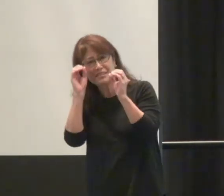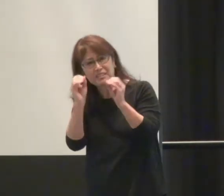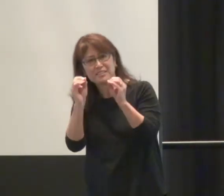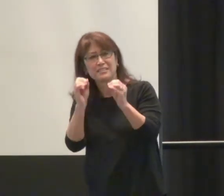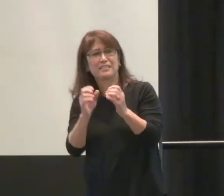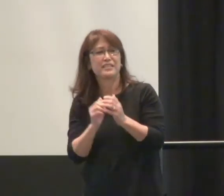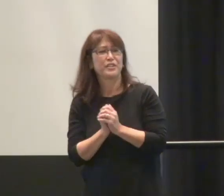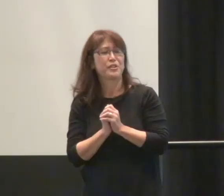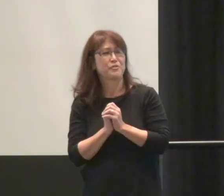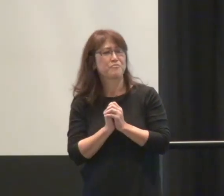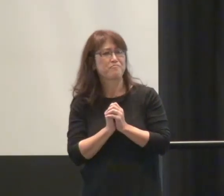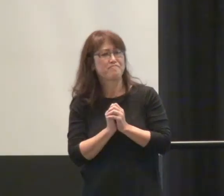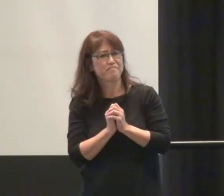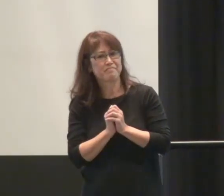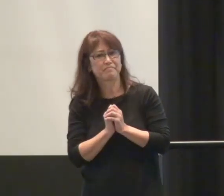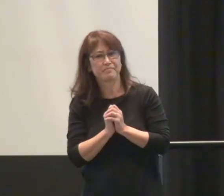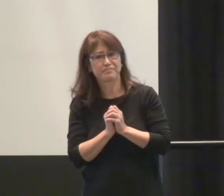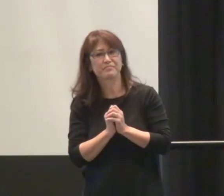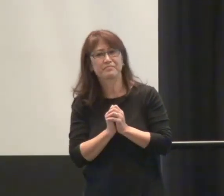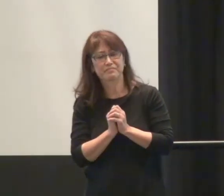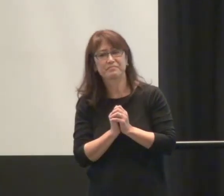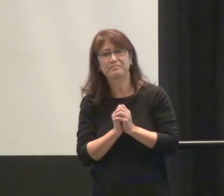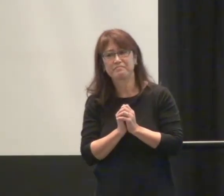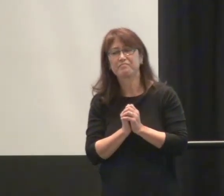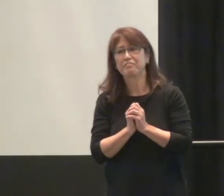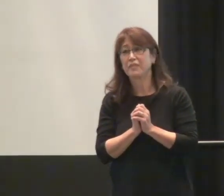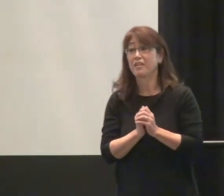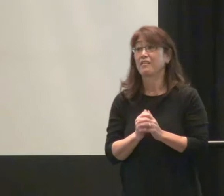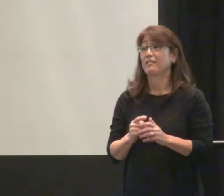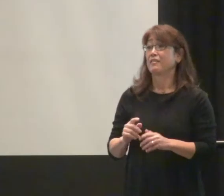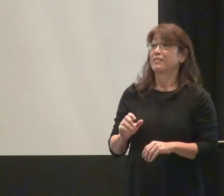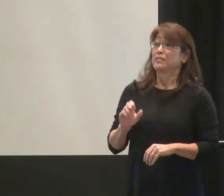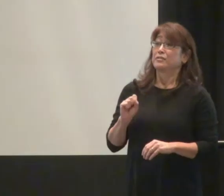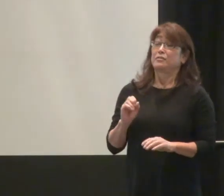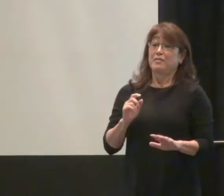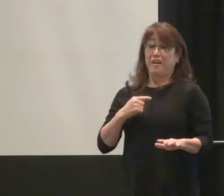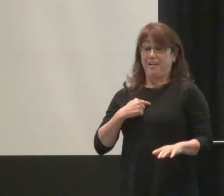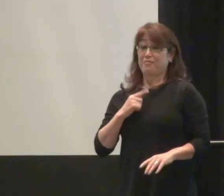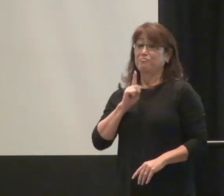She would share her ideas about teaching and learning.